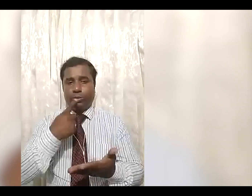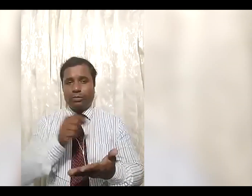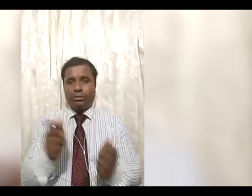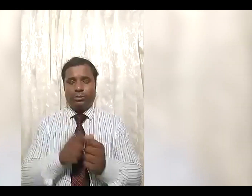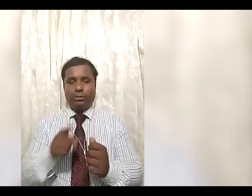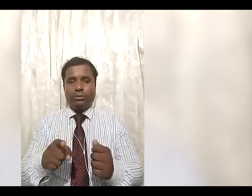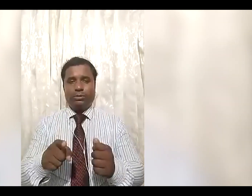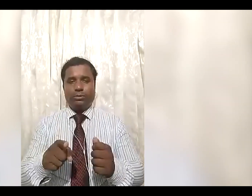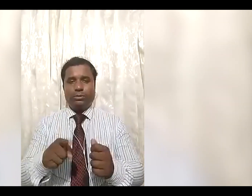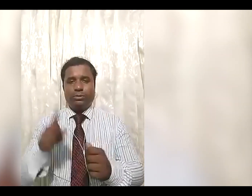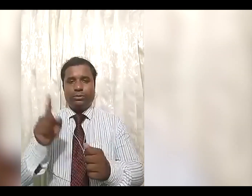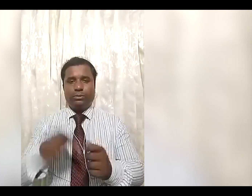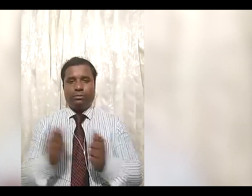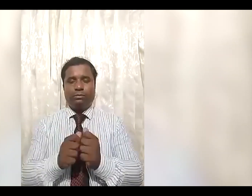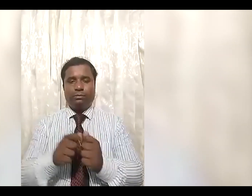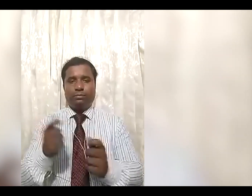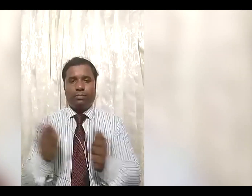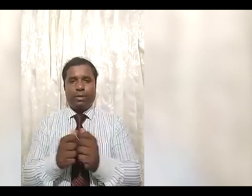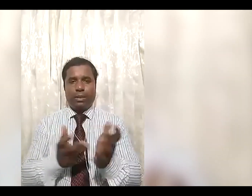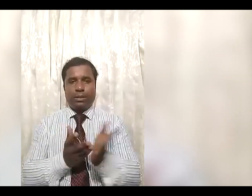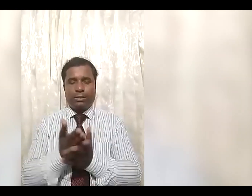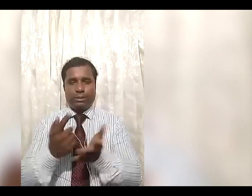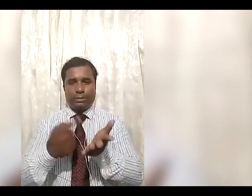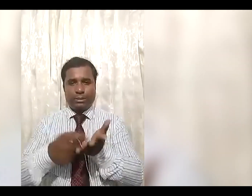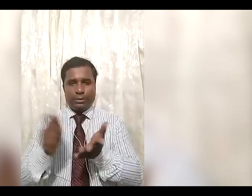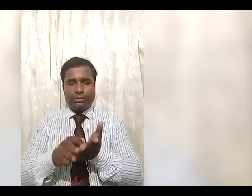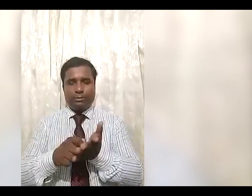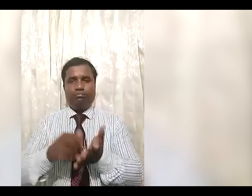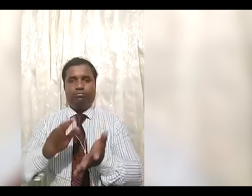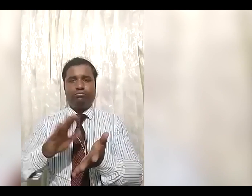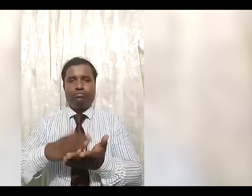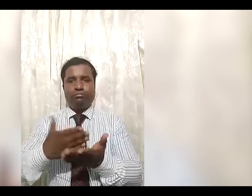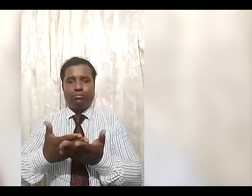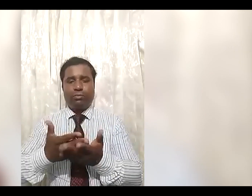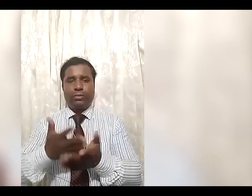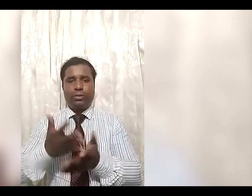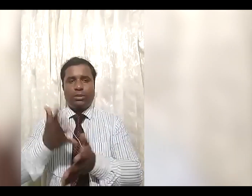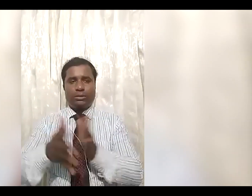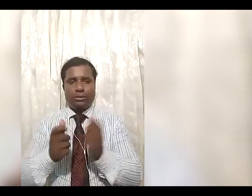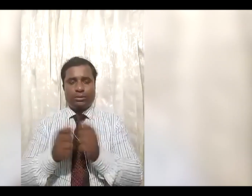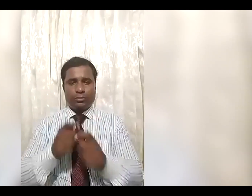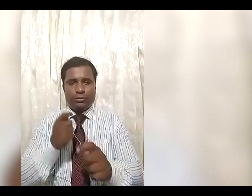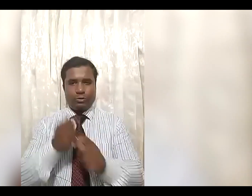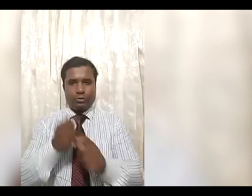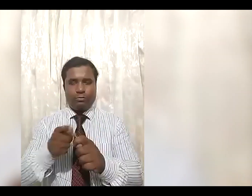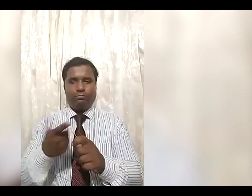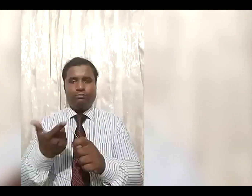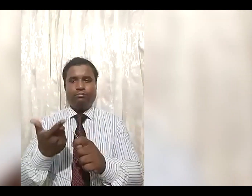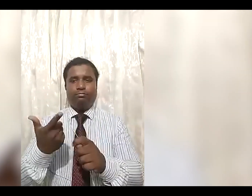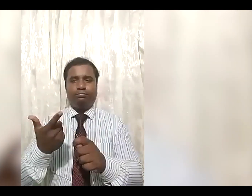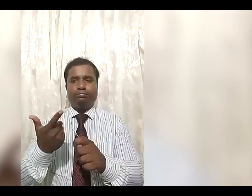sort of the main lessons learned for increasing citizen participation is awareness raising. And in this case, making